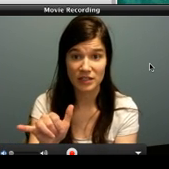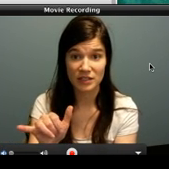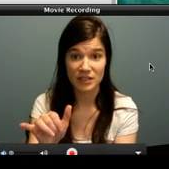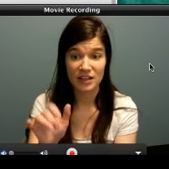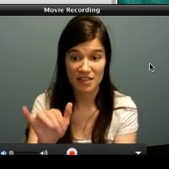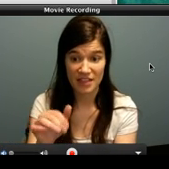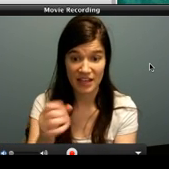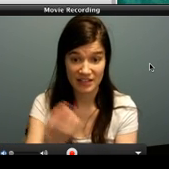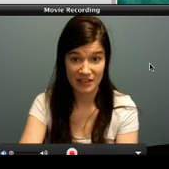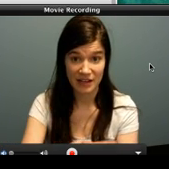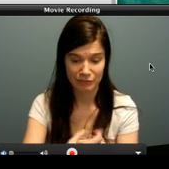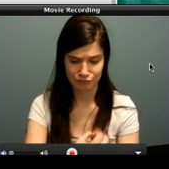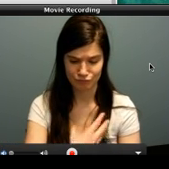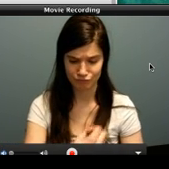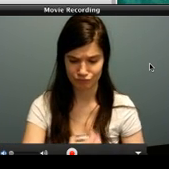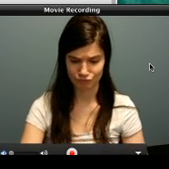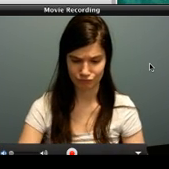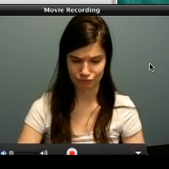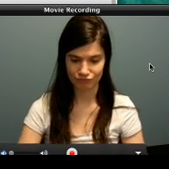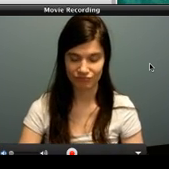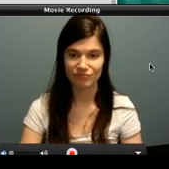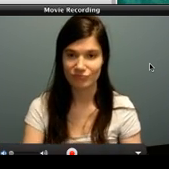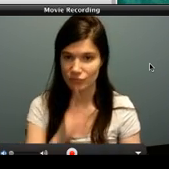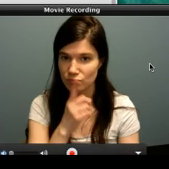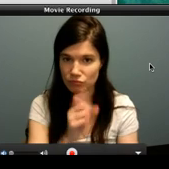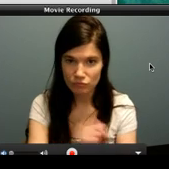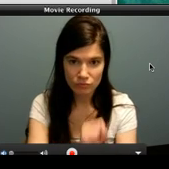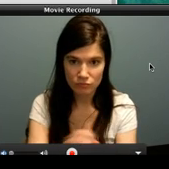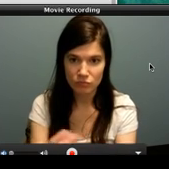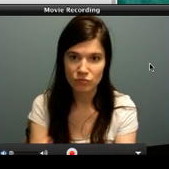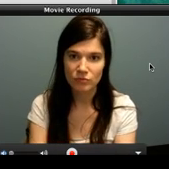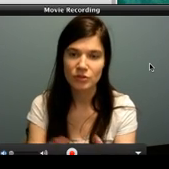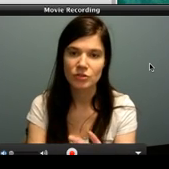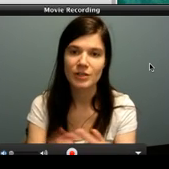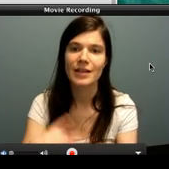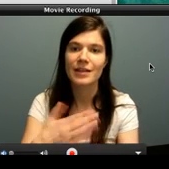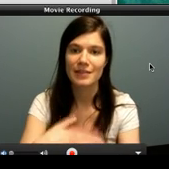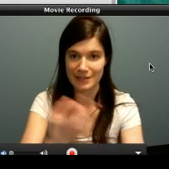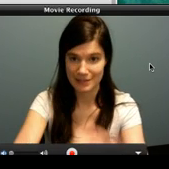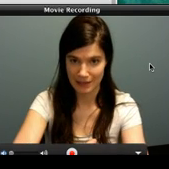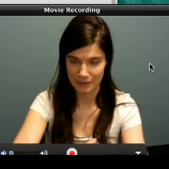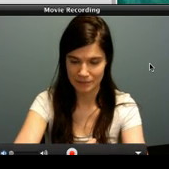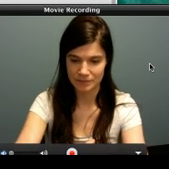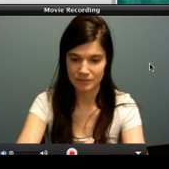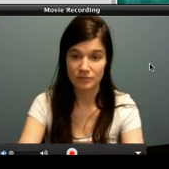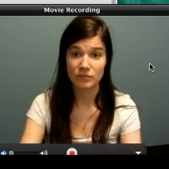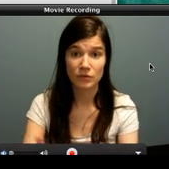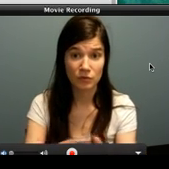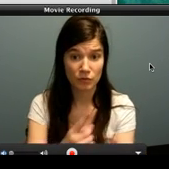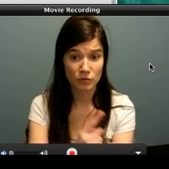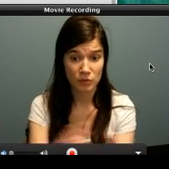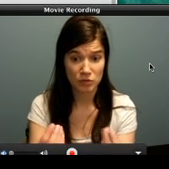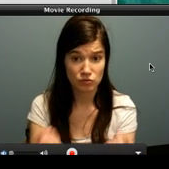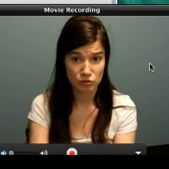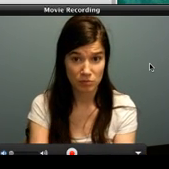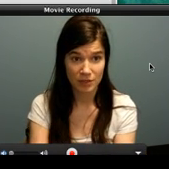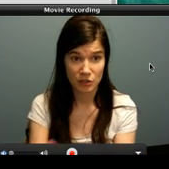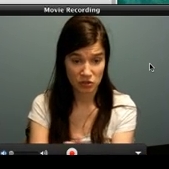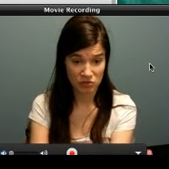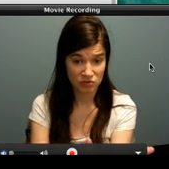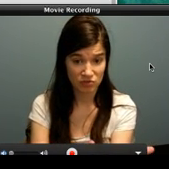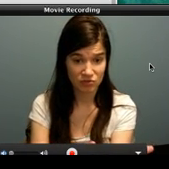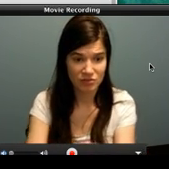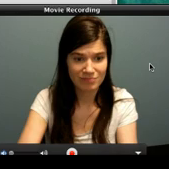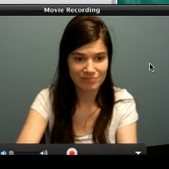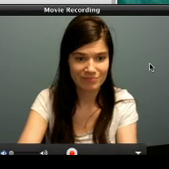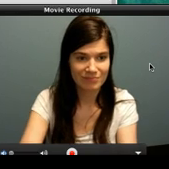actual treatment begins the following day. During your first week of treatment, the radiation oncology nurse will discuss the